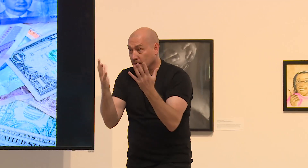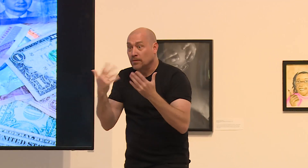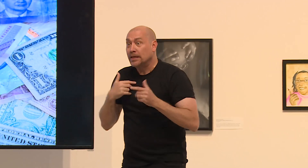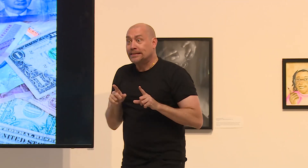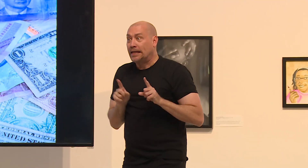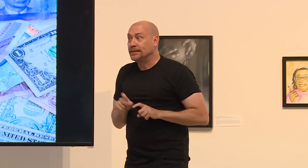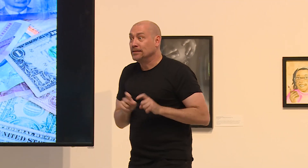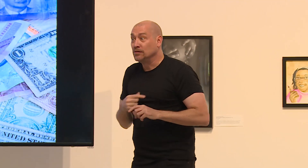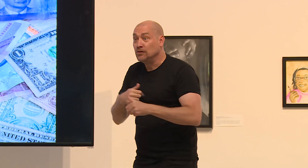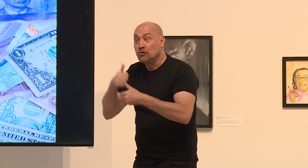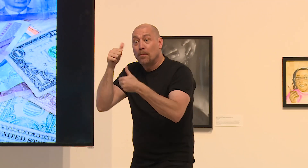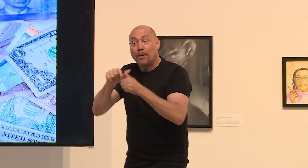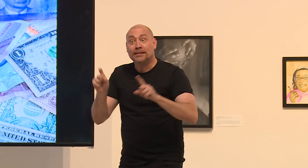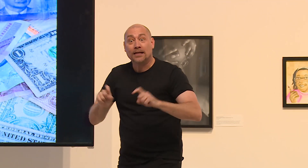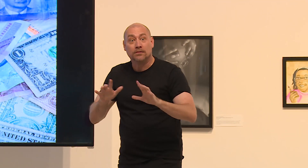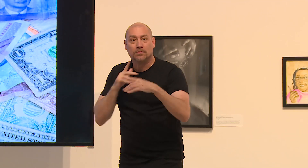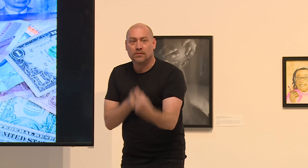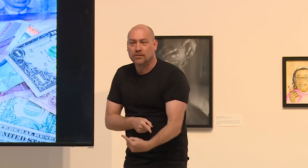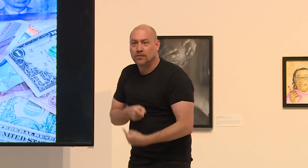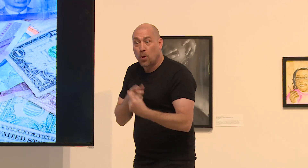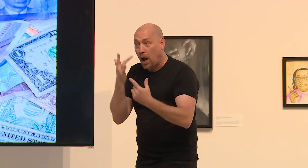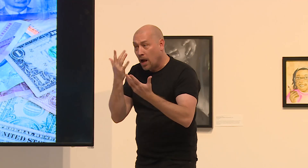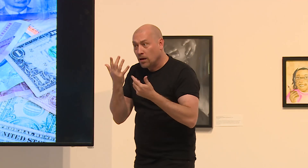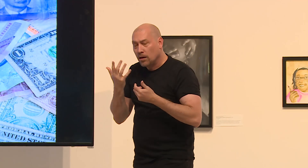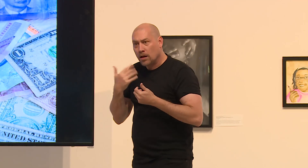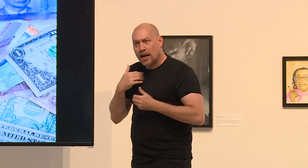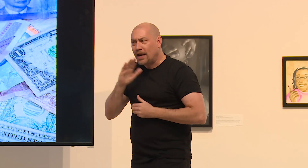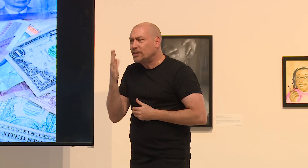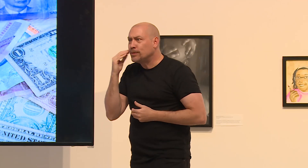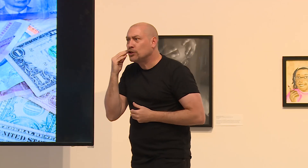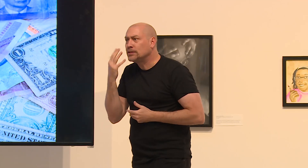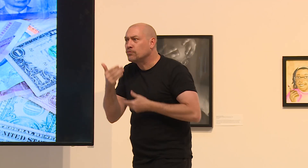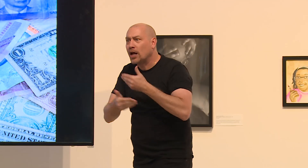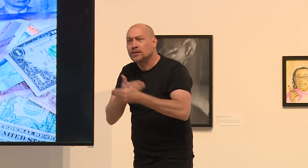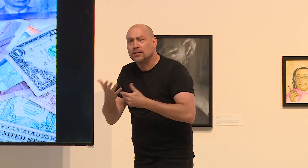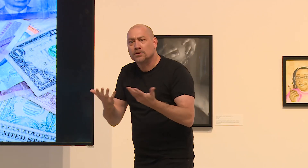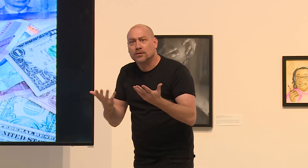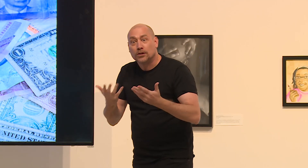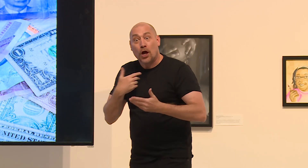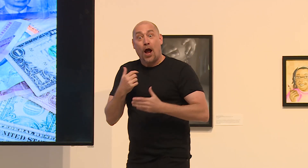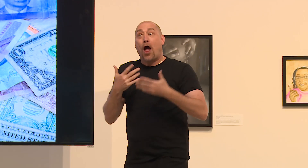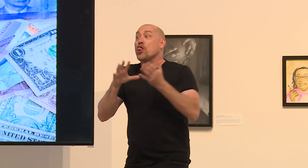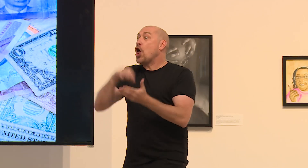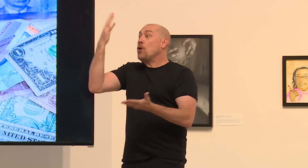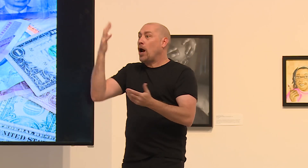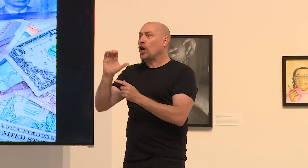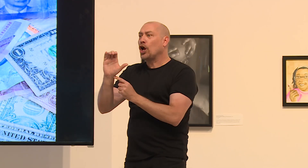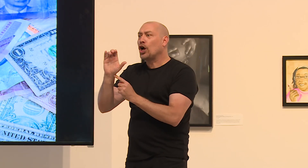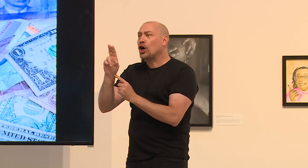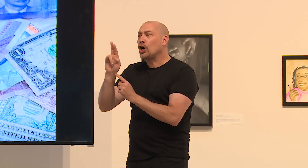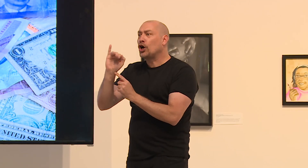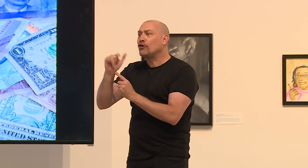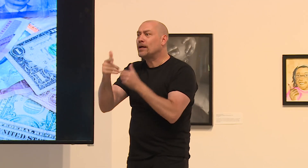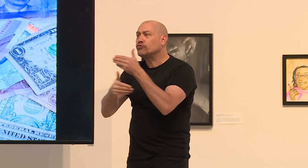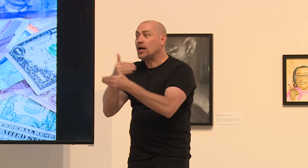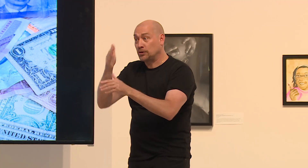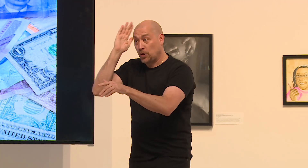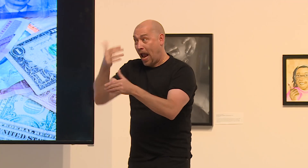structure tested out. And the testing phase, the prototyping phase, was a little difficult because, again, we had this learning